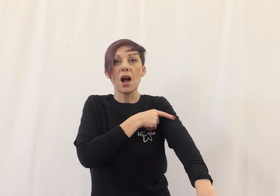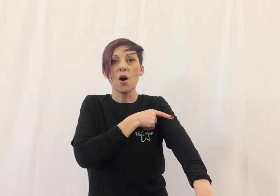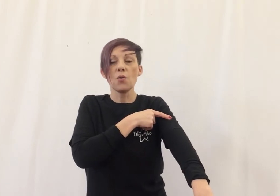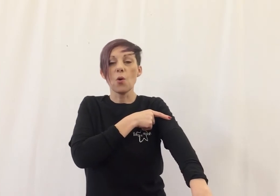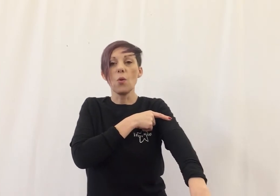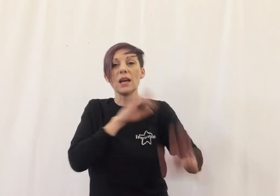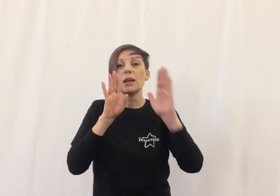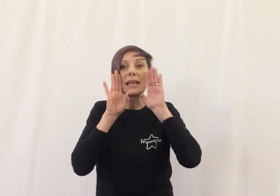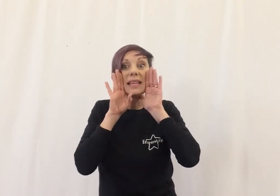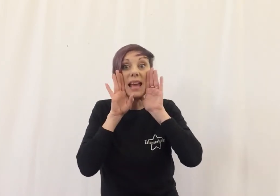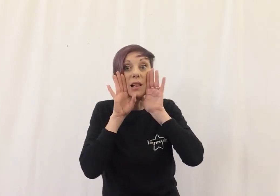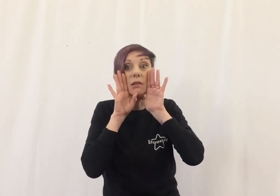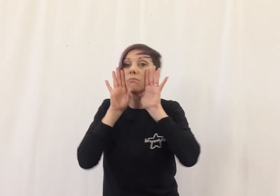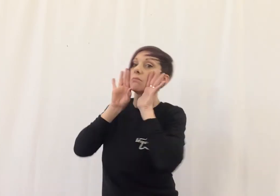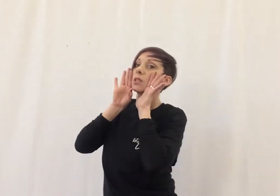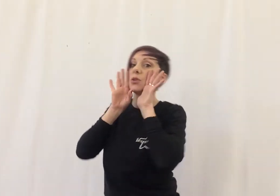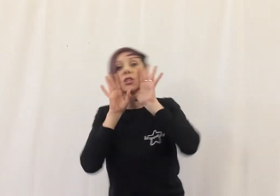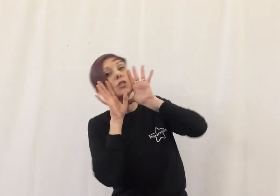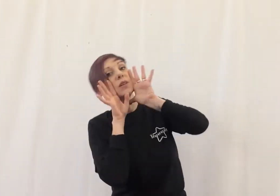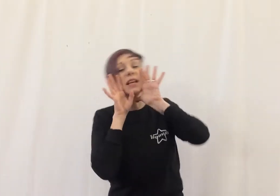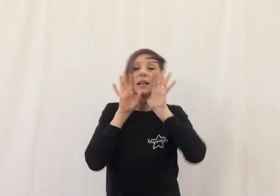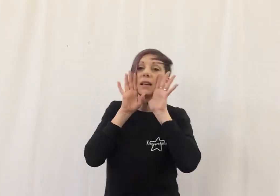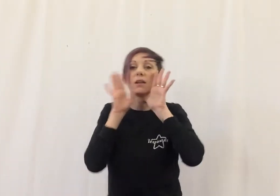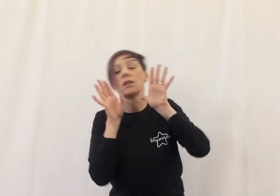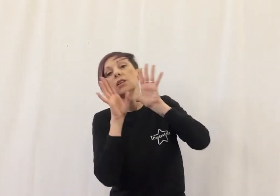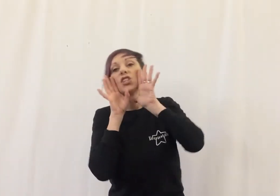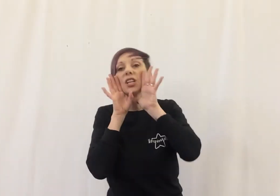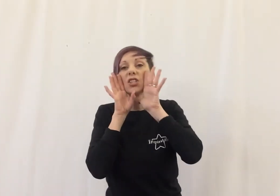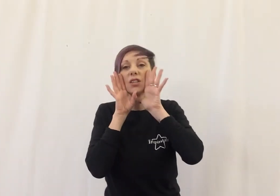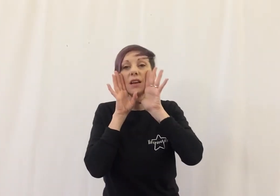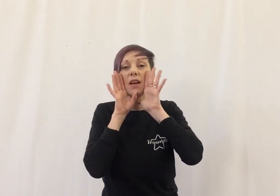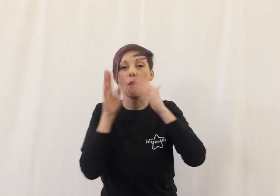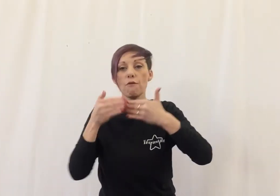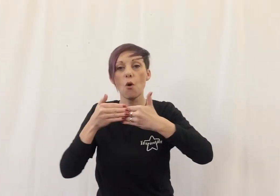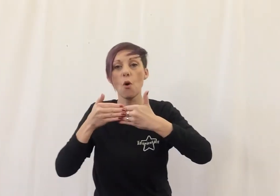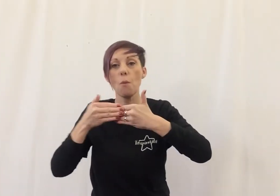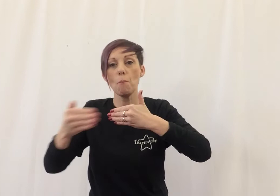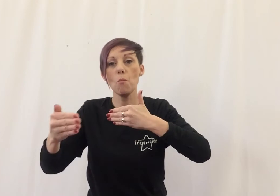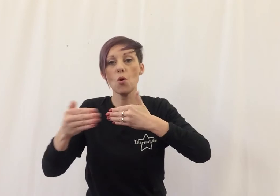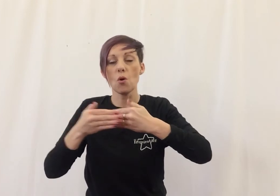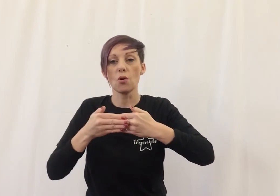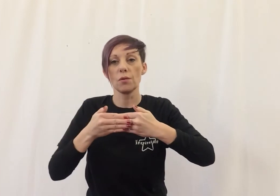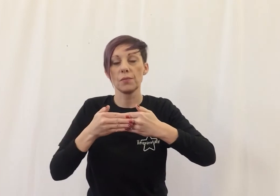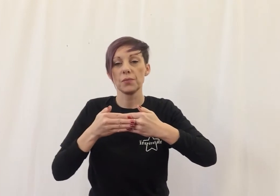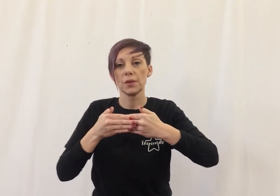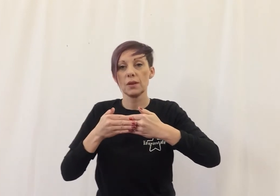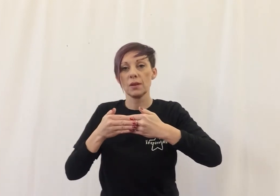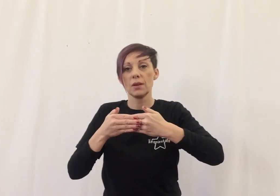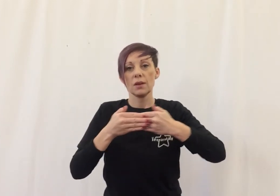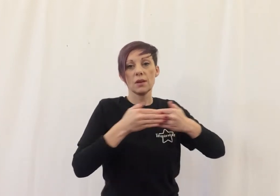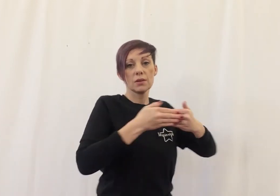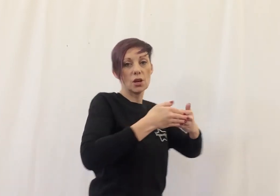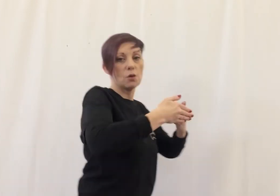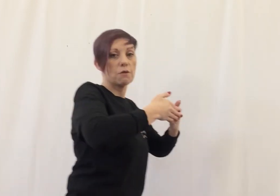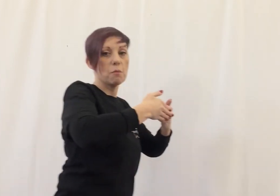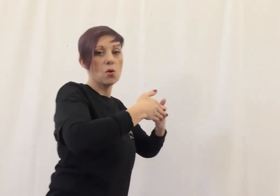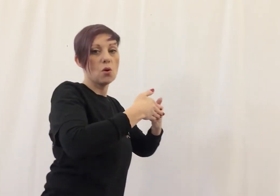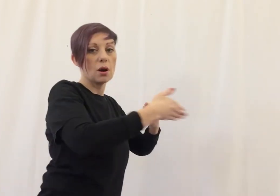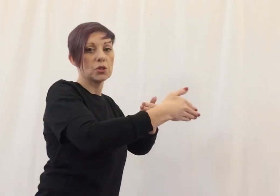down, we'll yell. So I'm just going to do a yelling gesture there for more. So for more, I'm just